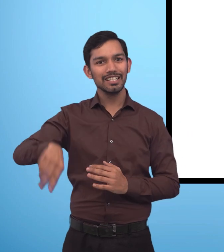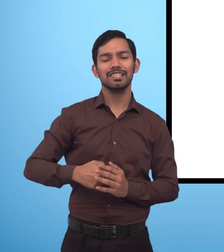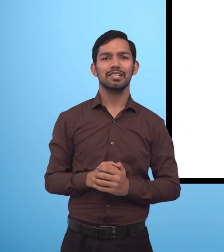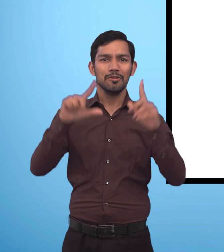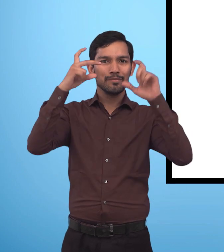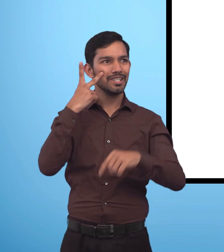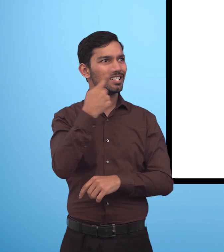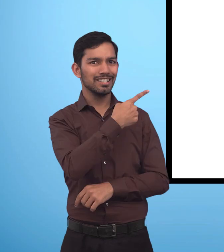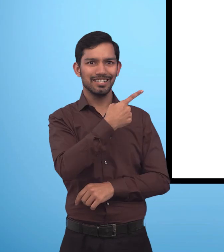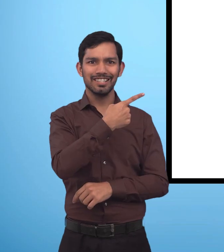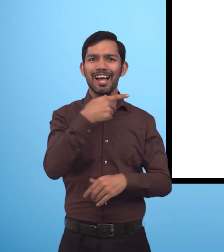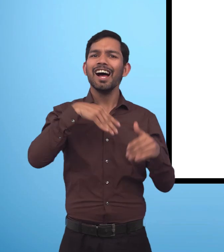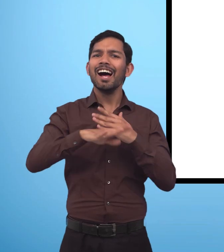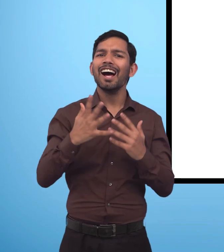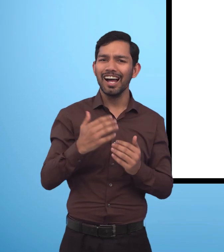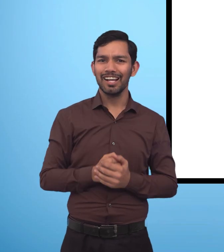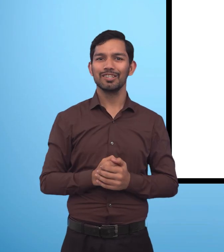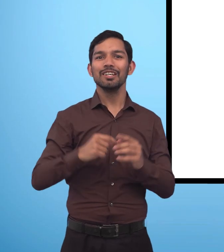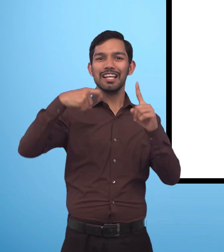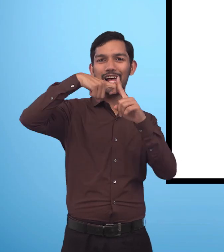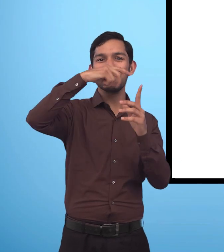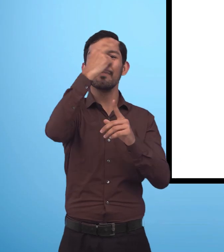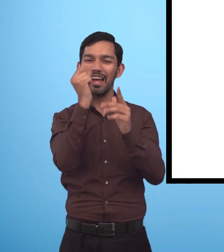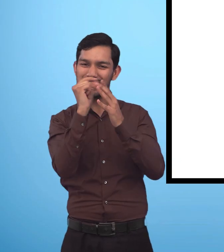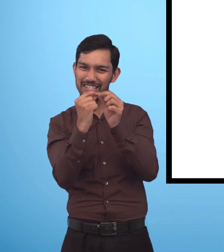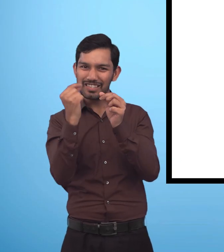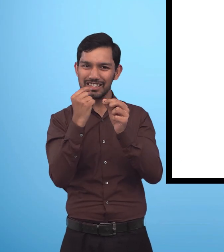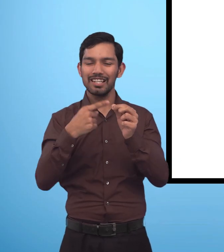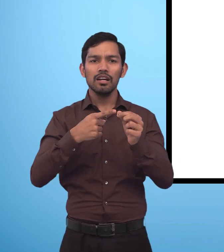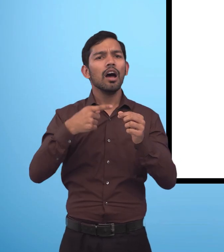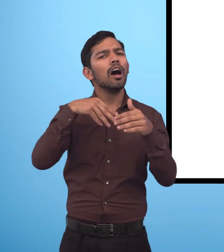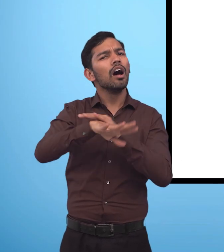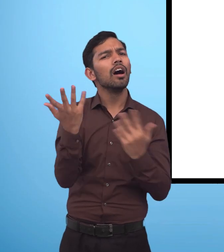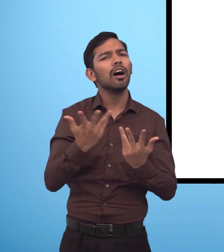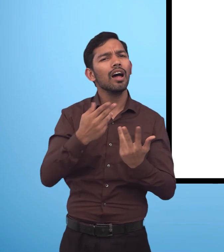2. Look at the picture of Kathiawar embroidery.